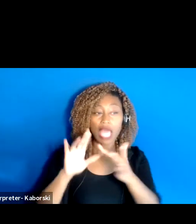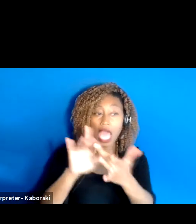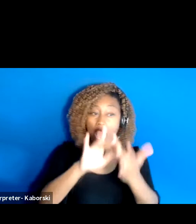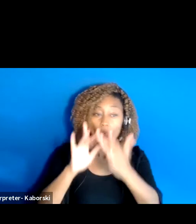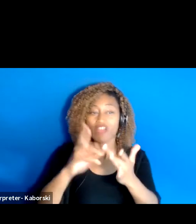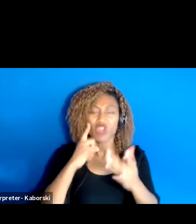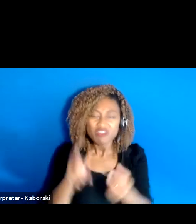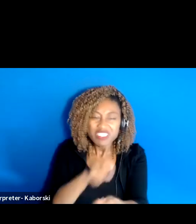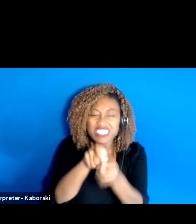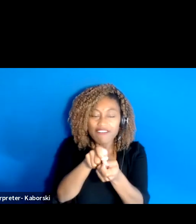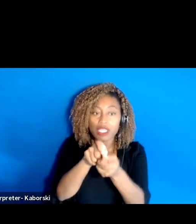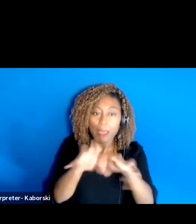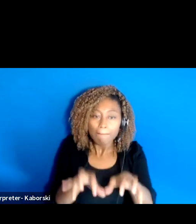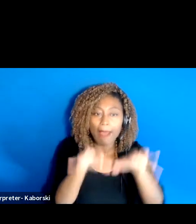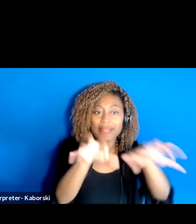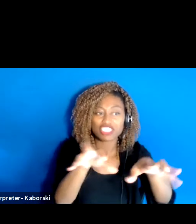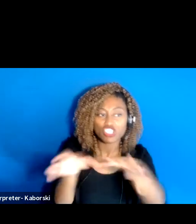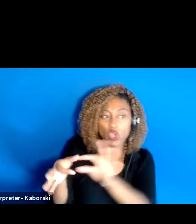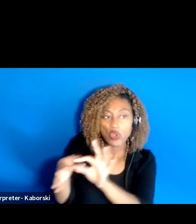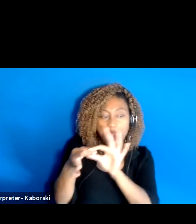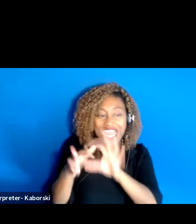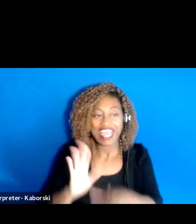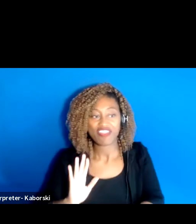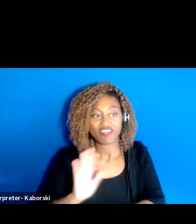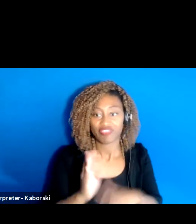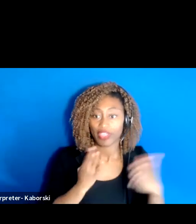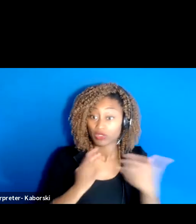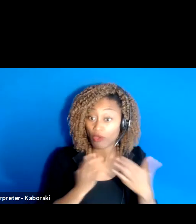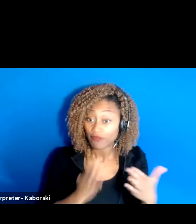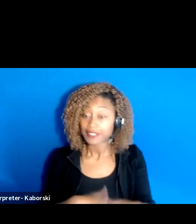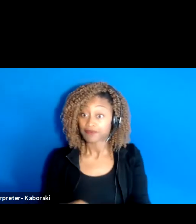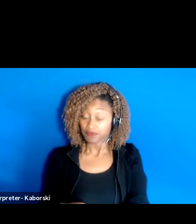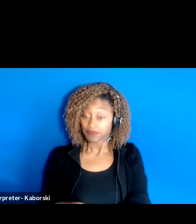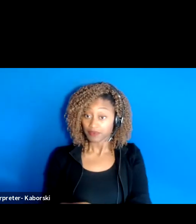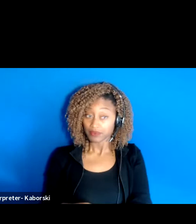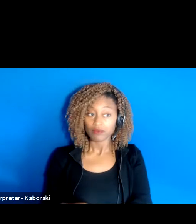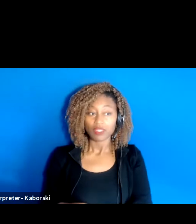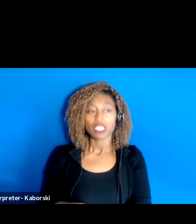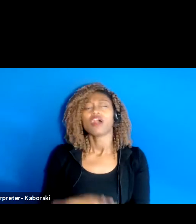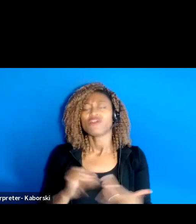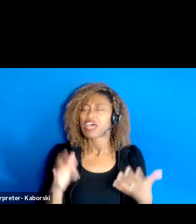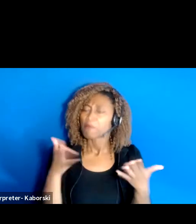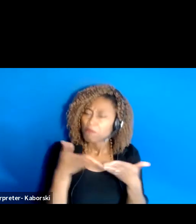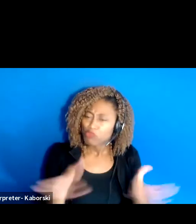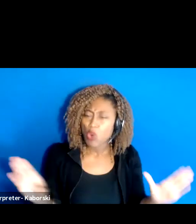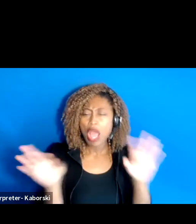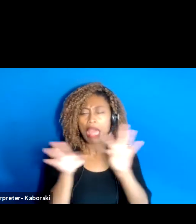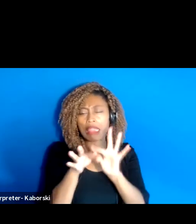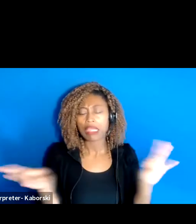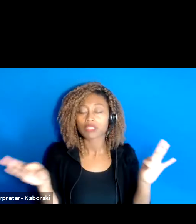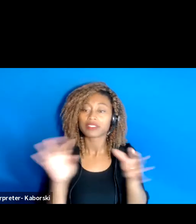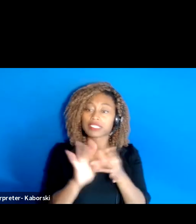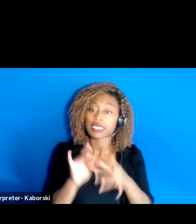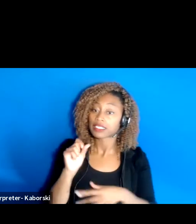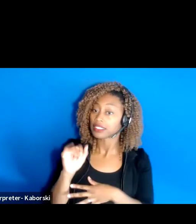specific populations and coordination of services? So this could be really broad language about what the silk